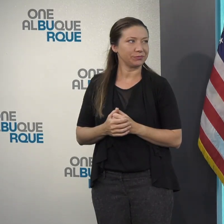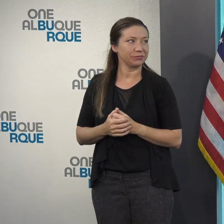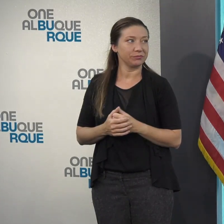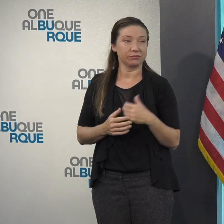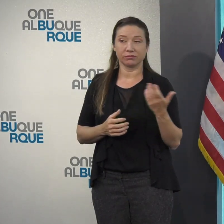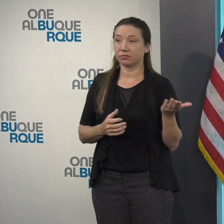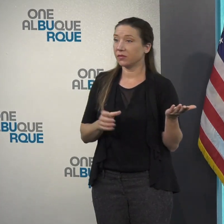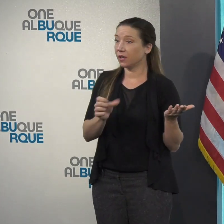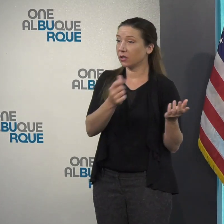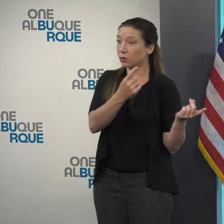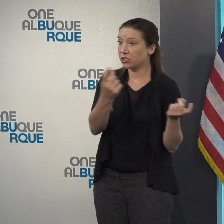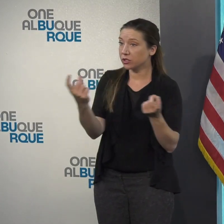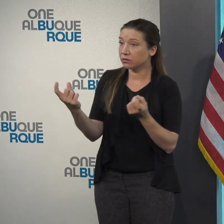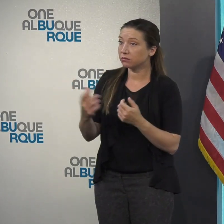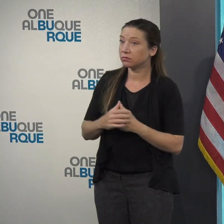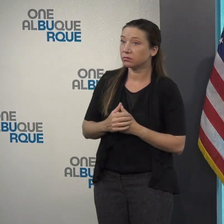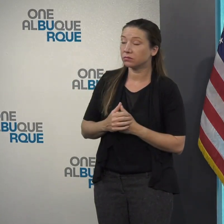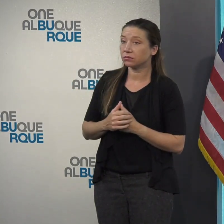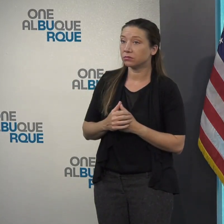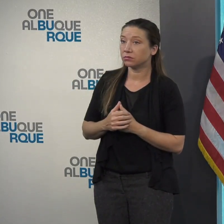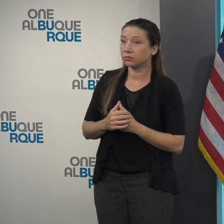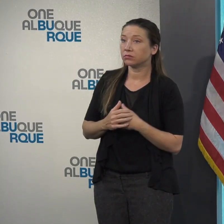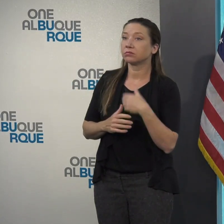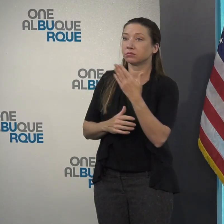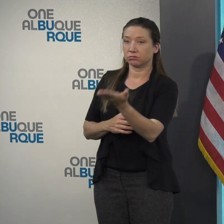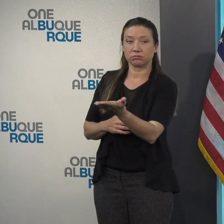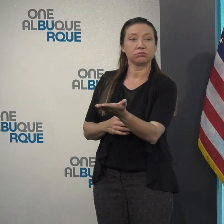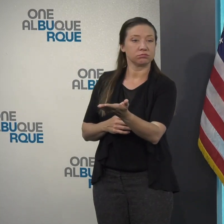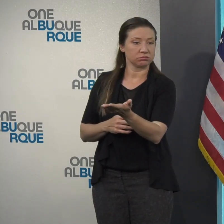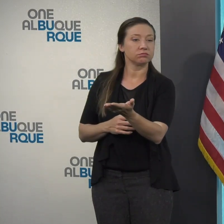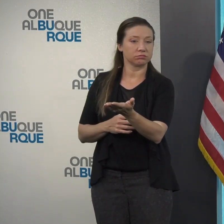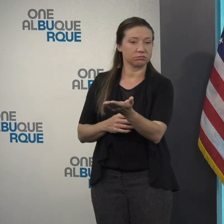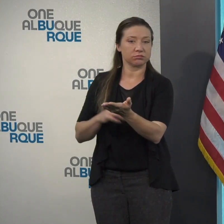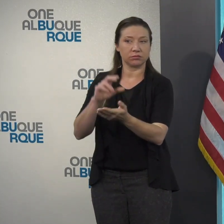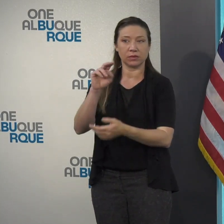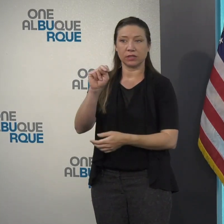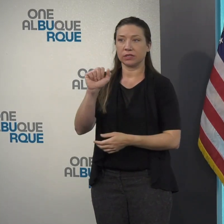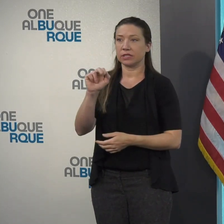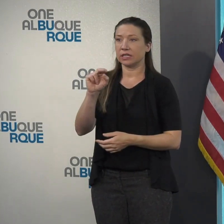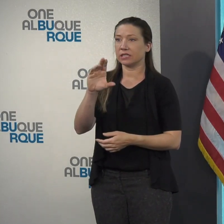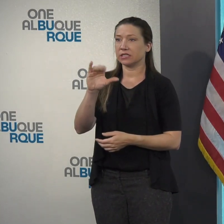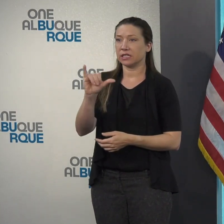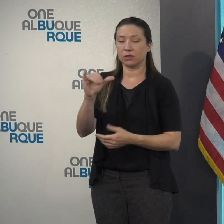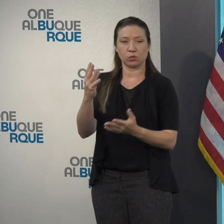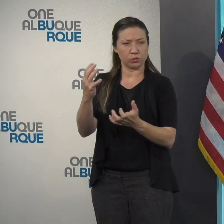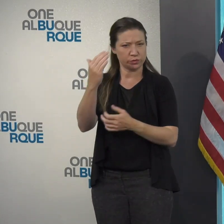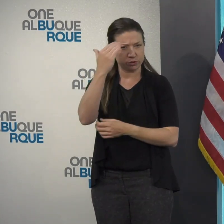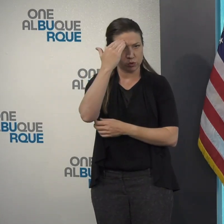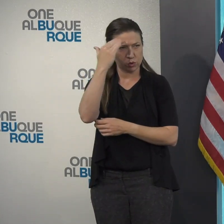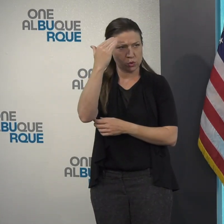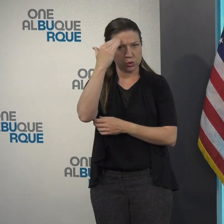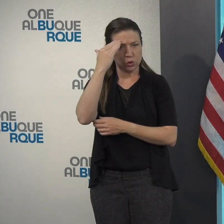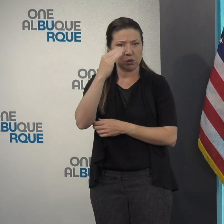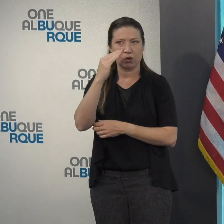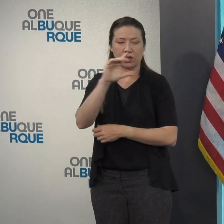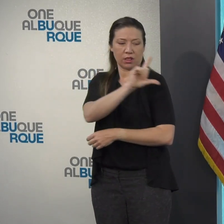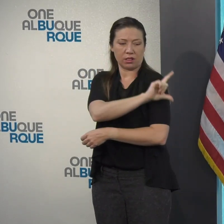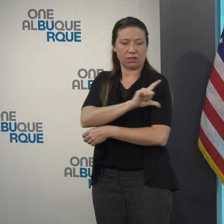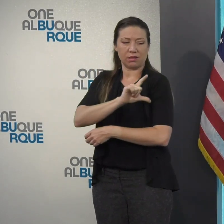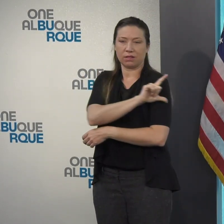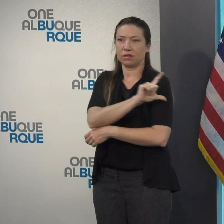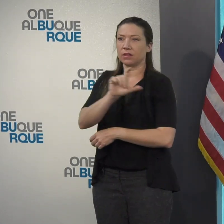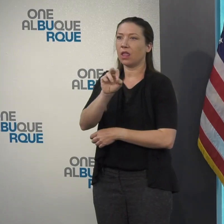Other questions? I just got one in from Nancy about just an update on the status of the Loveless and Army Field